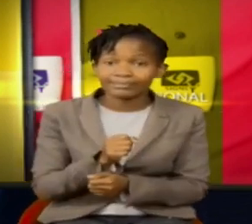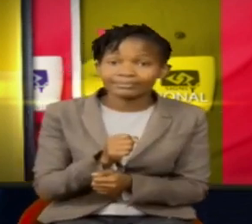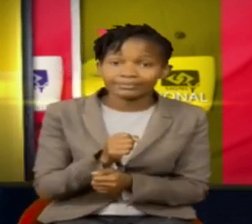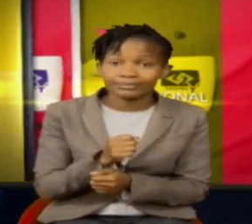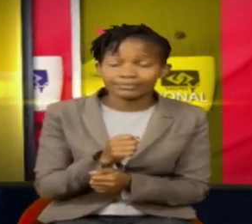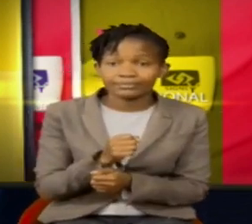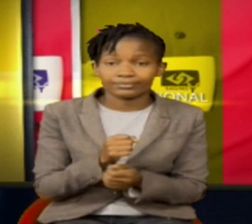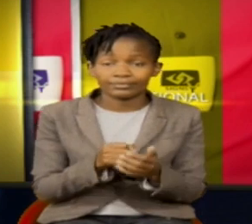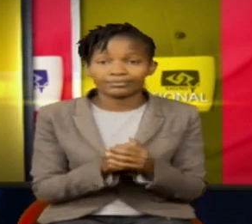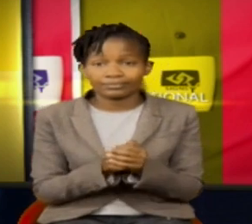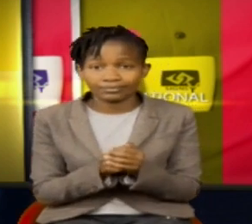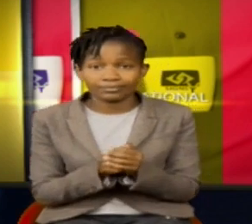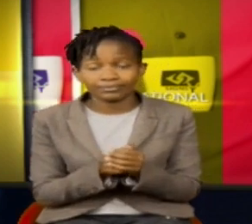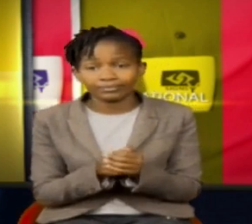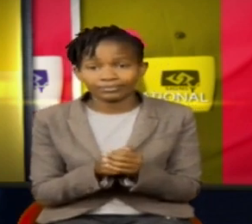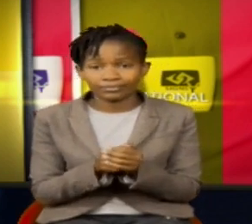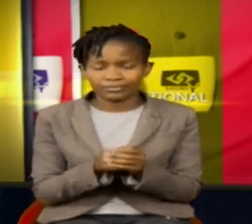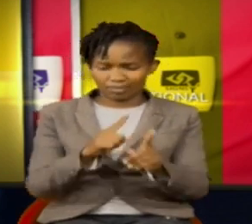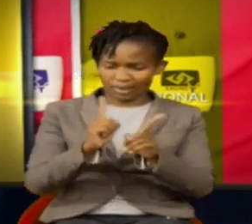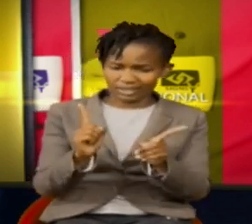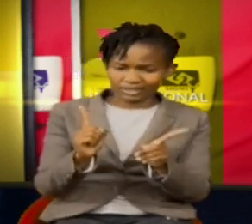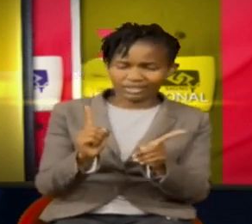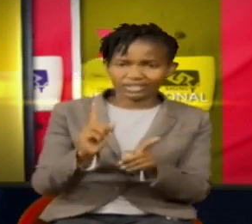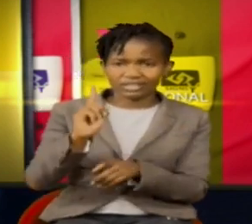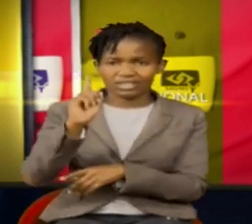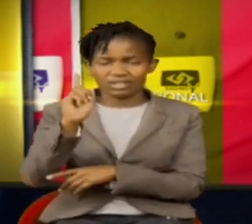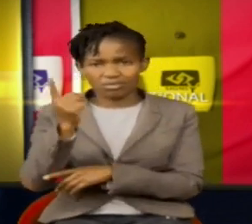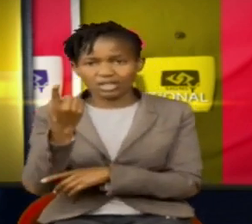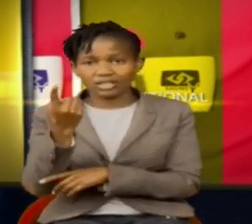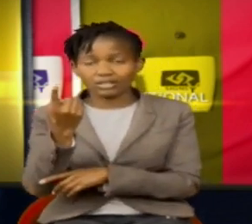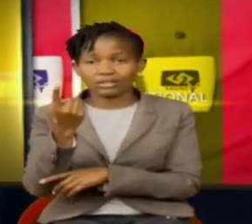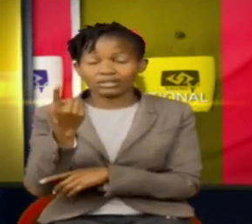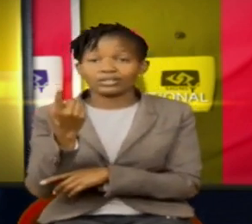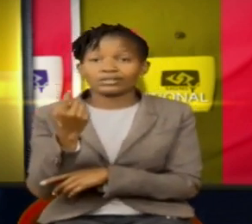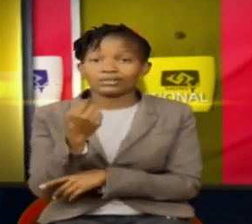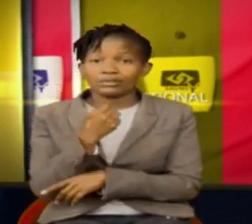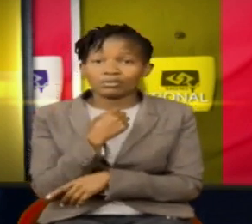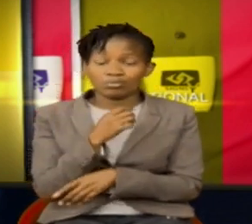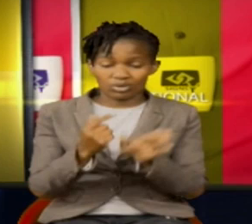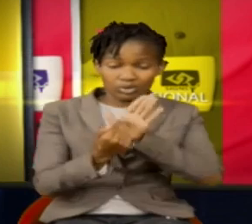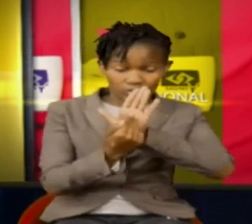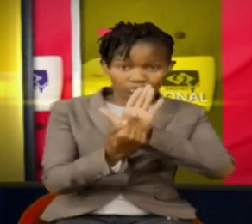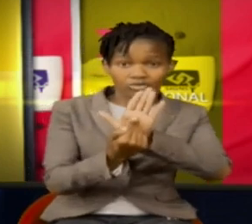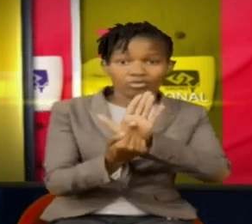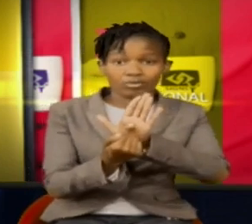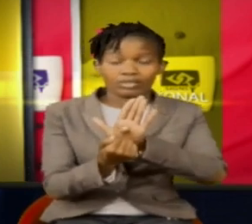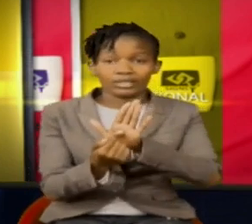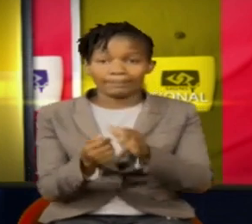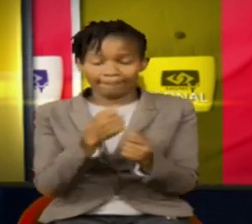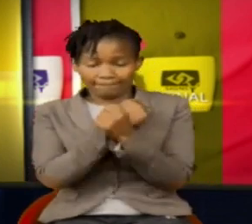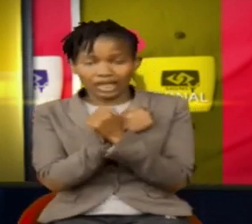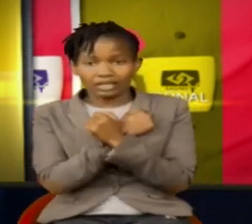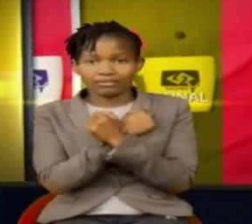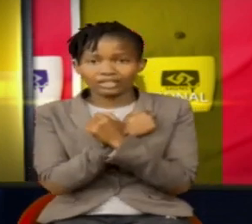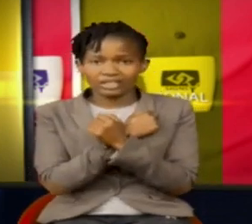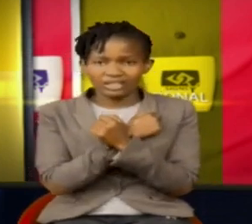don't know specifically how old they are. Mm-hmm. But one was proposing to the other one on video. Yes. And they put it up